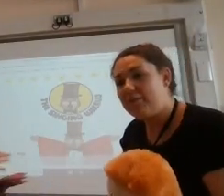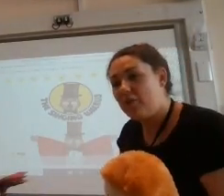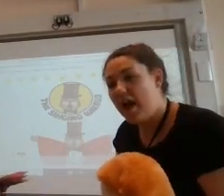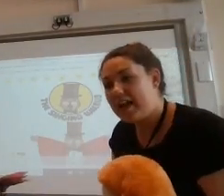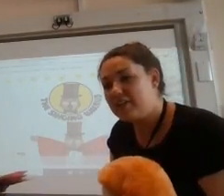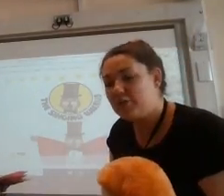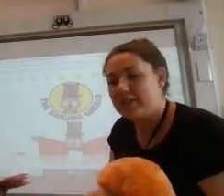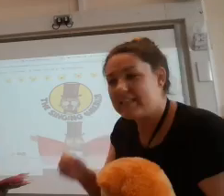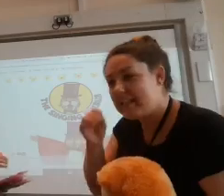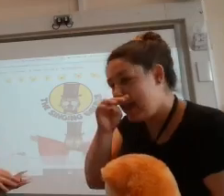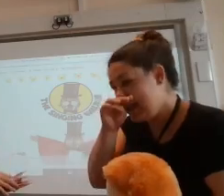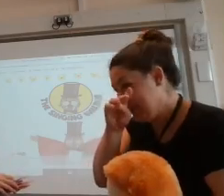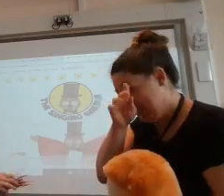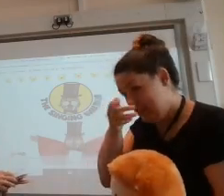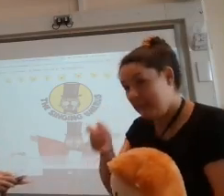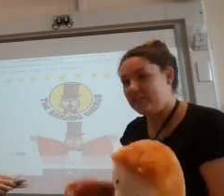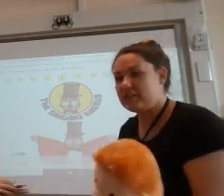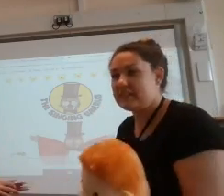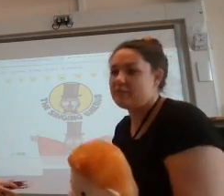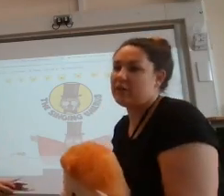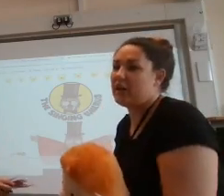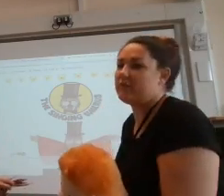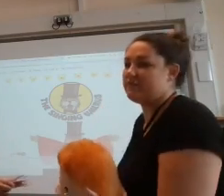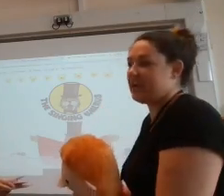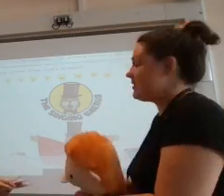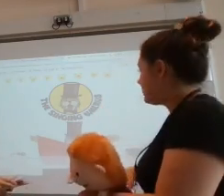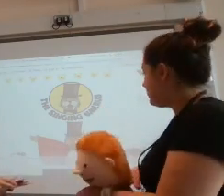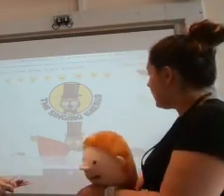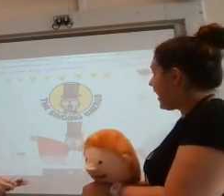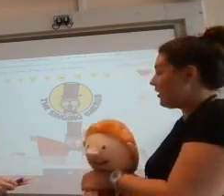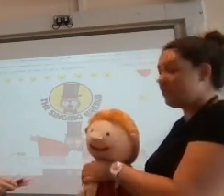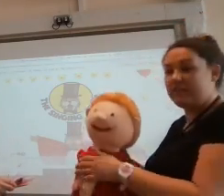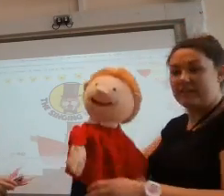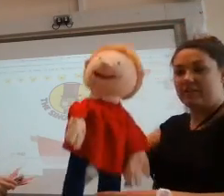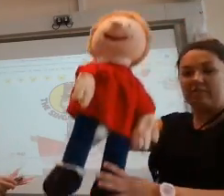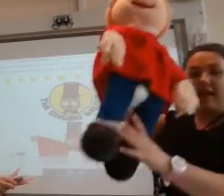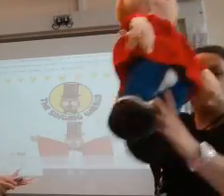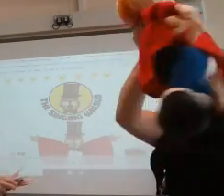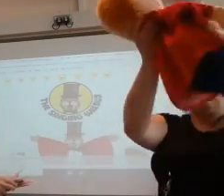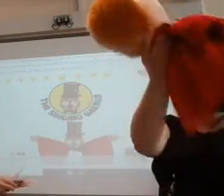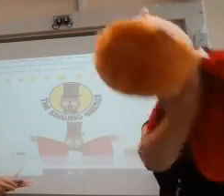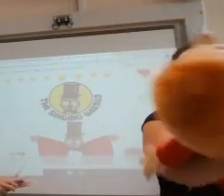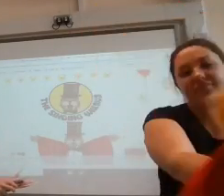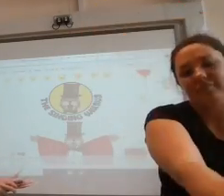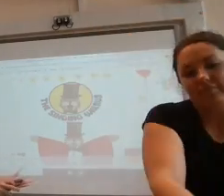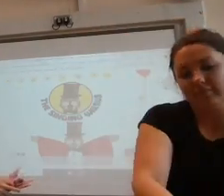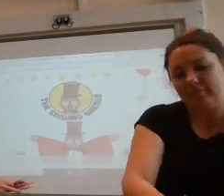you can clap your hands, you can sing. Let's just see if we can go as fast as they can on the video, okay?